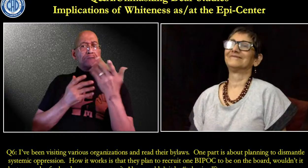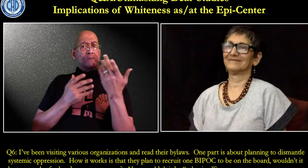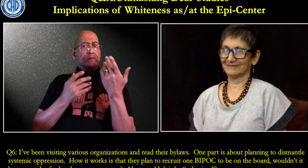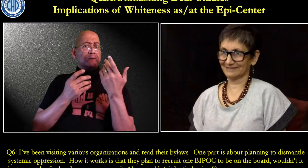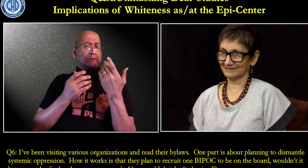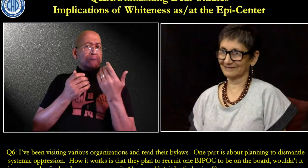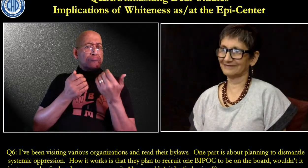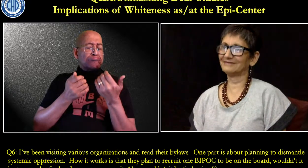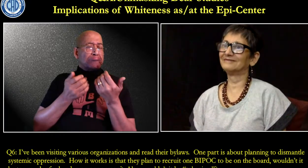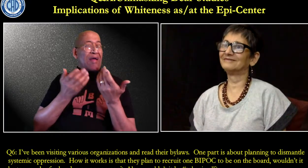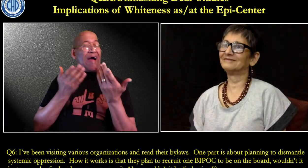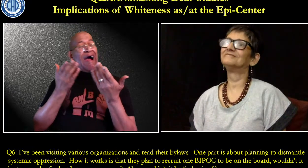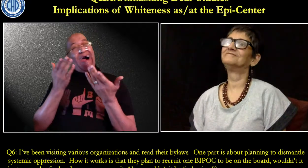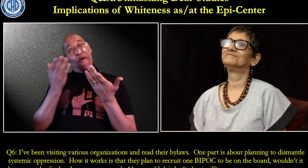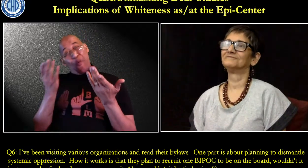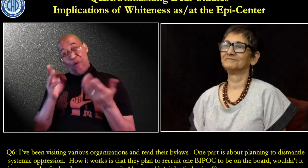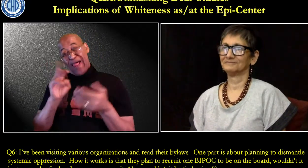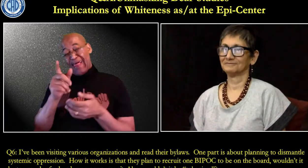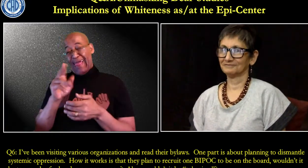NAD.